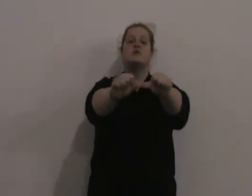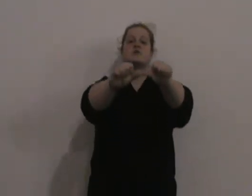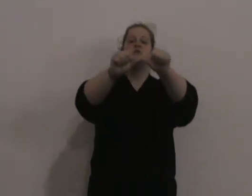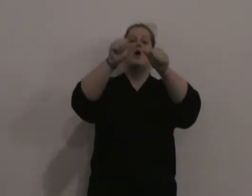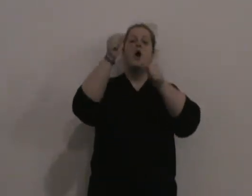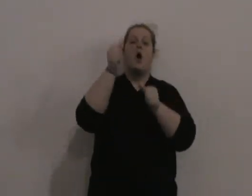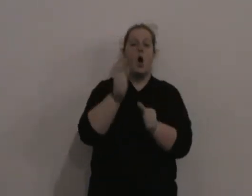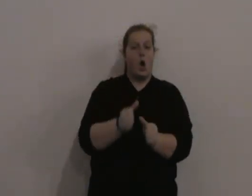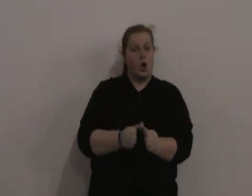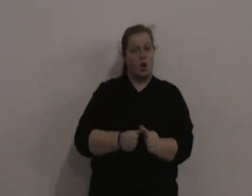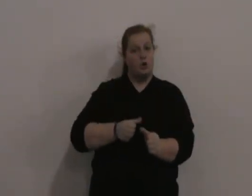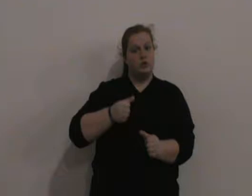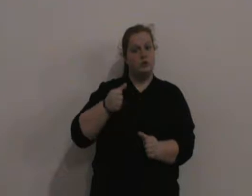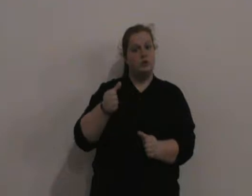endures all